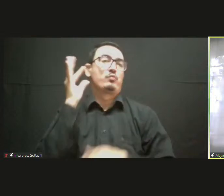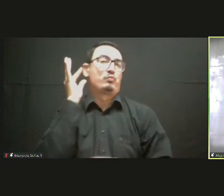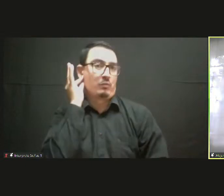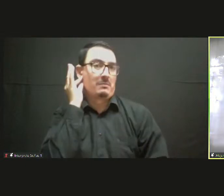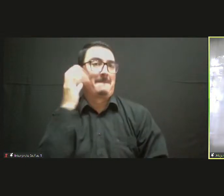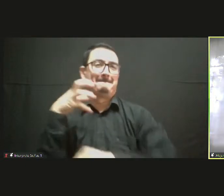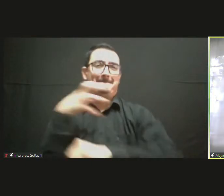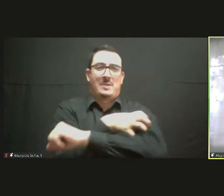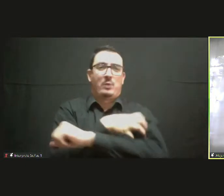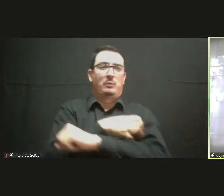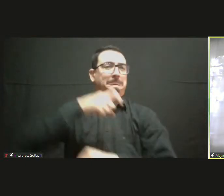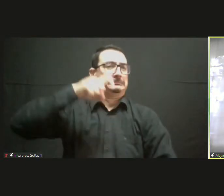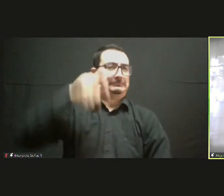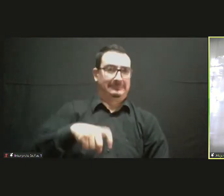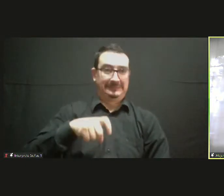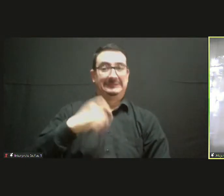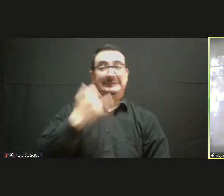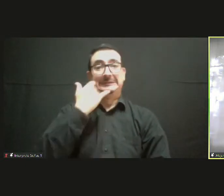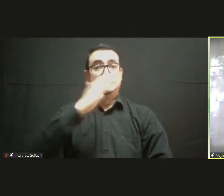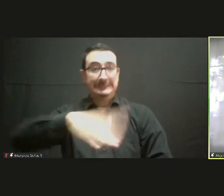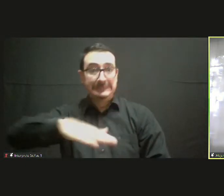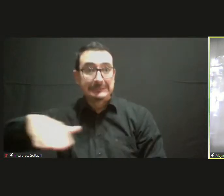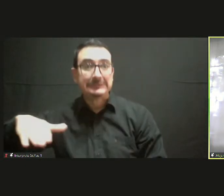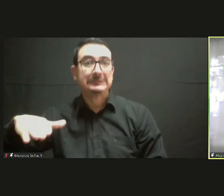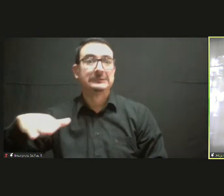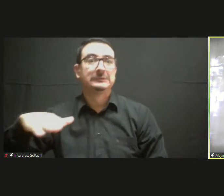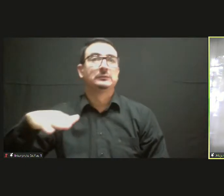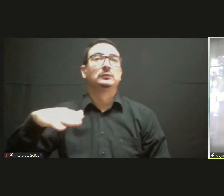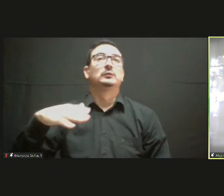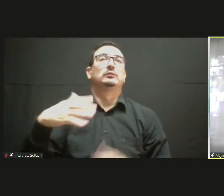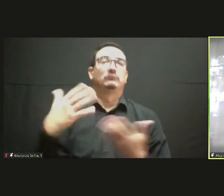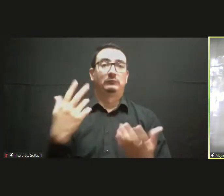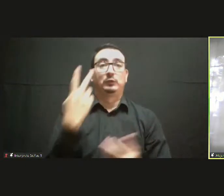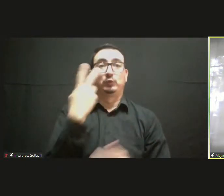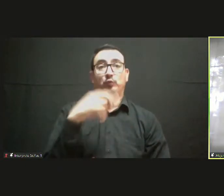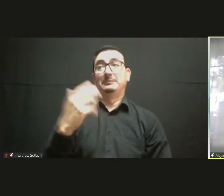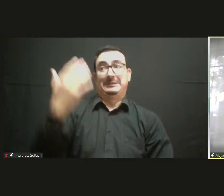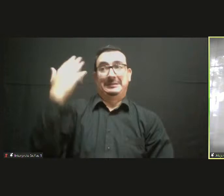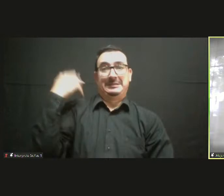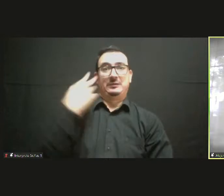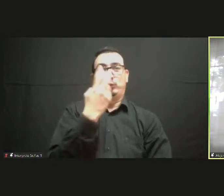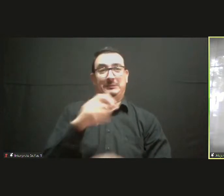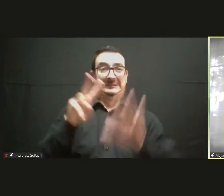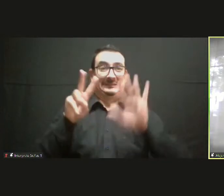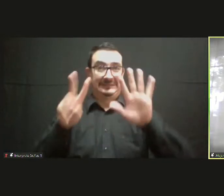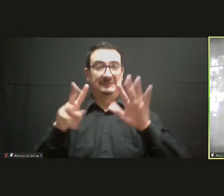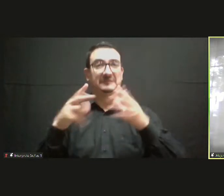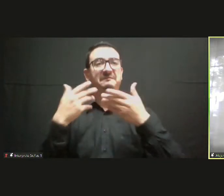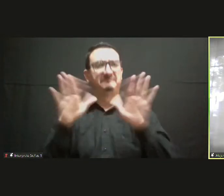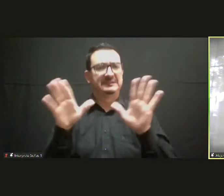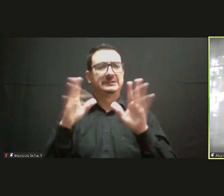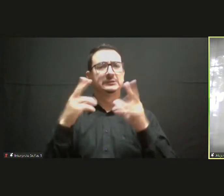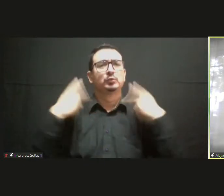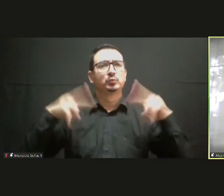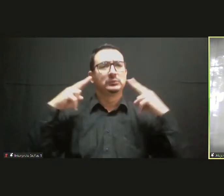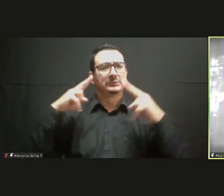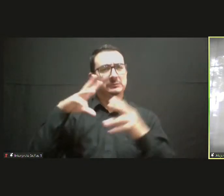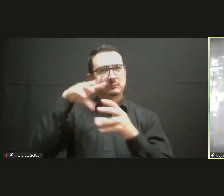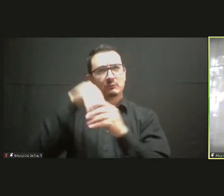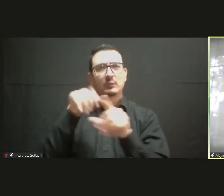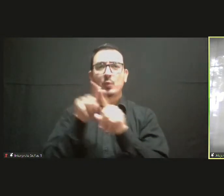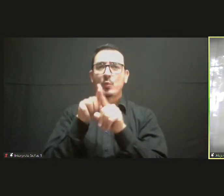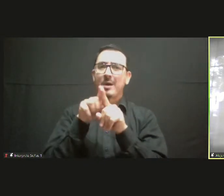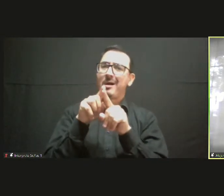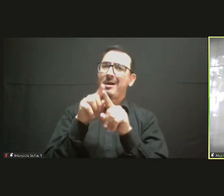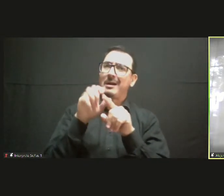2007, UNWTO has been working through its Ethics, Culture, and Social Responsibility Department in partnership